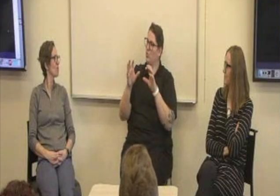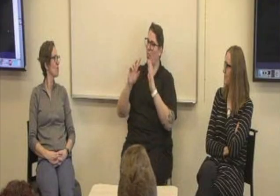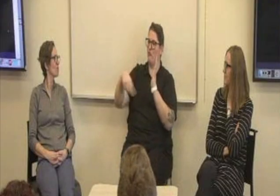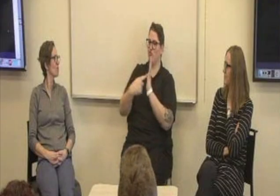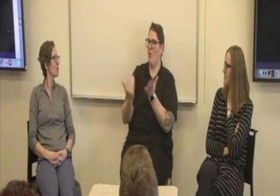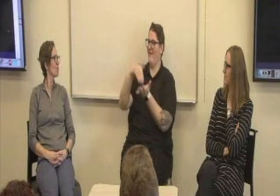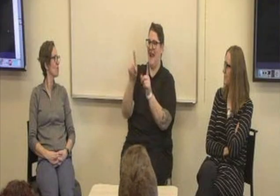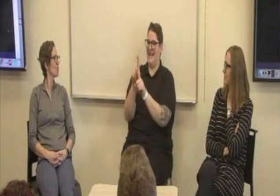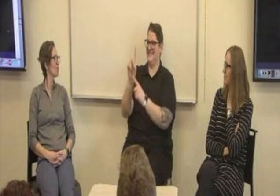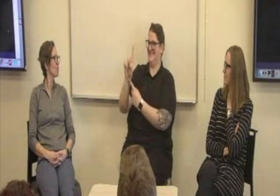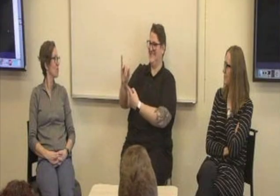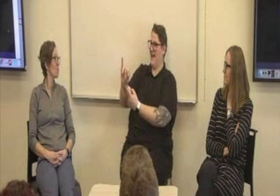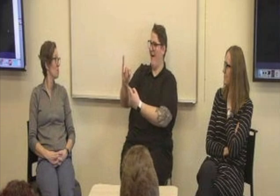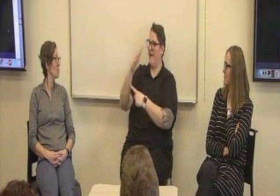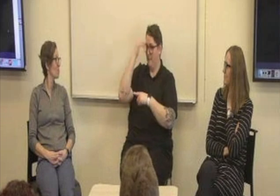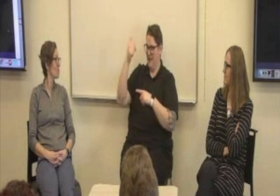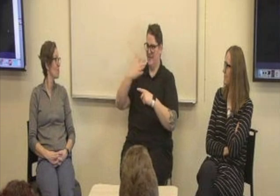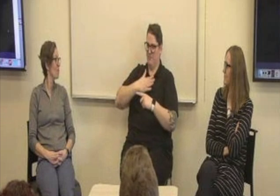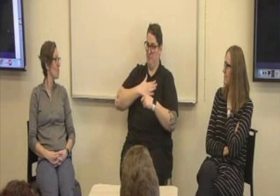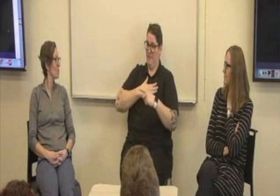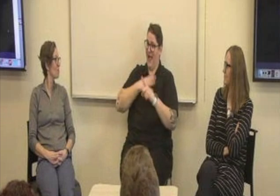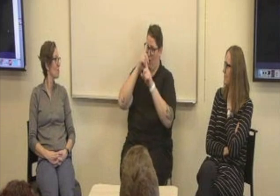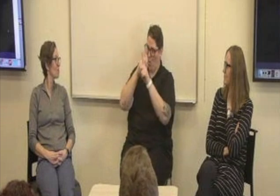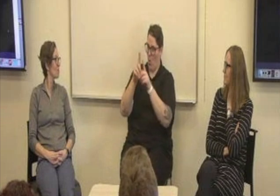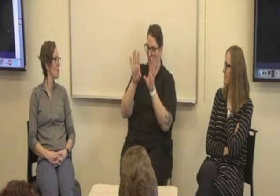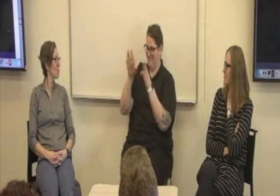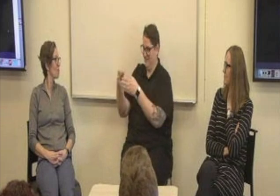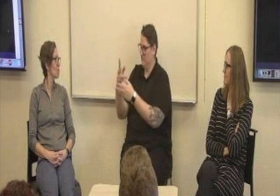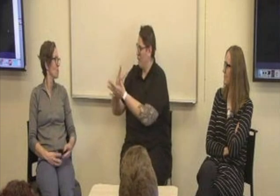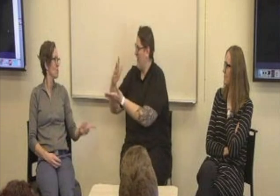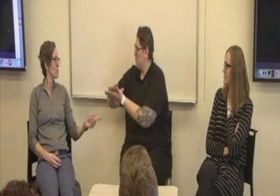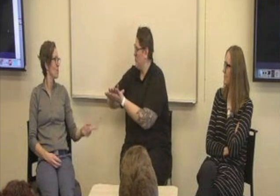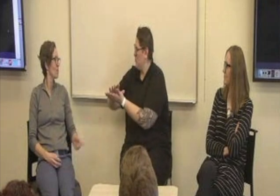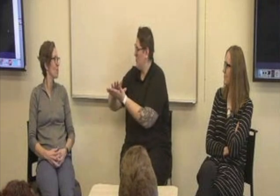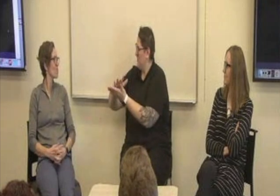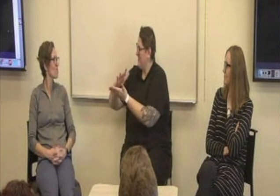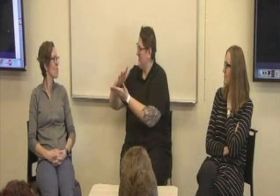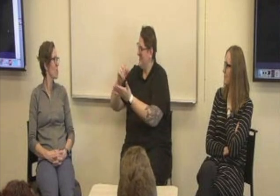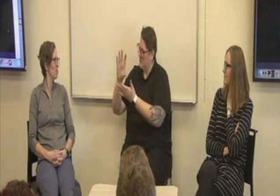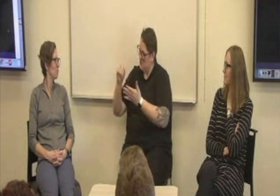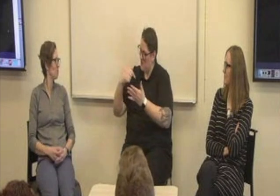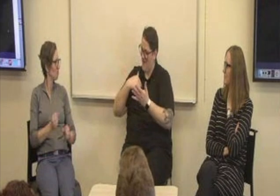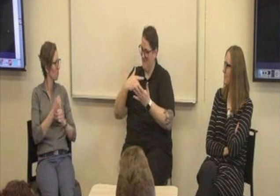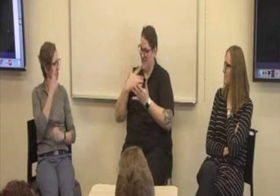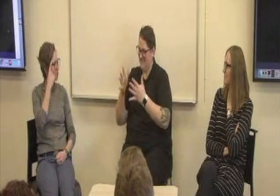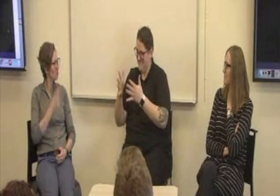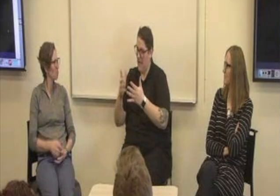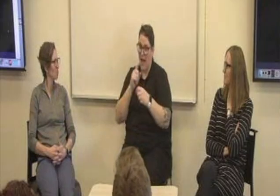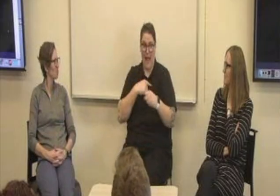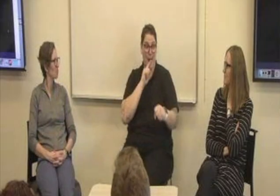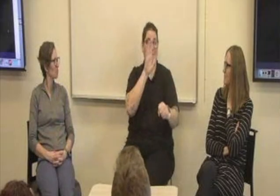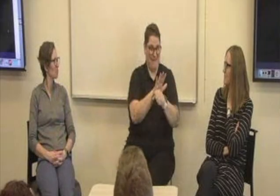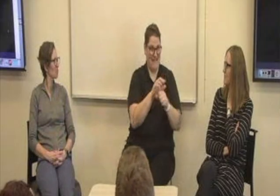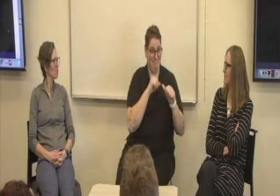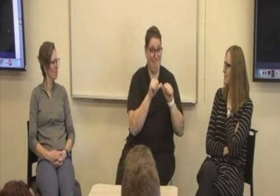Personally, I feel that ethically, I don't want to have a dual role as